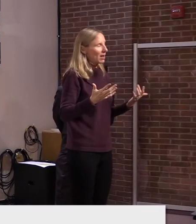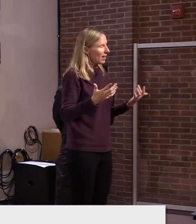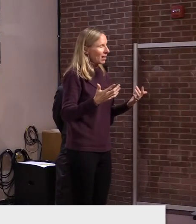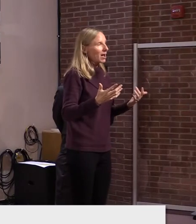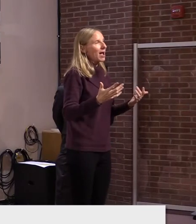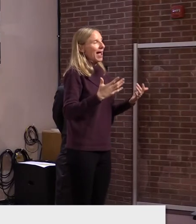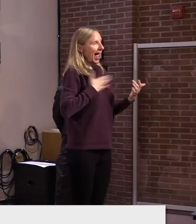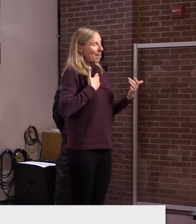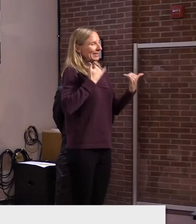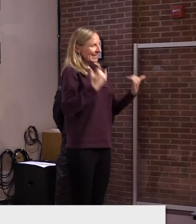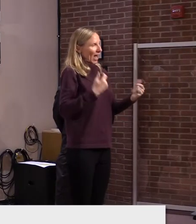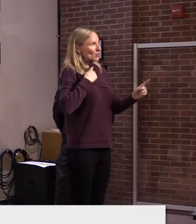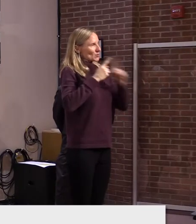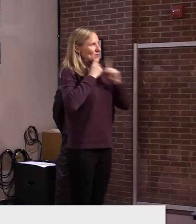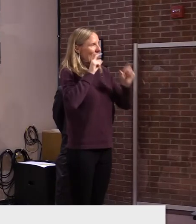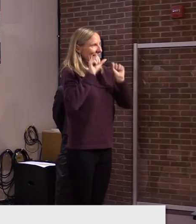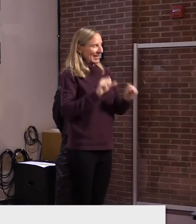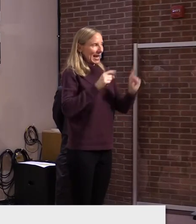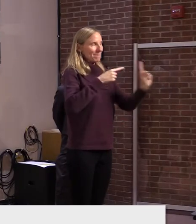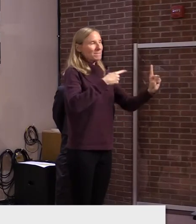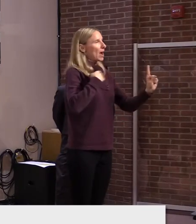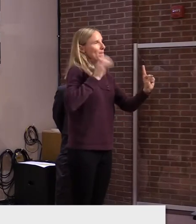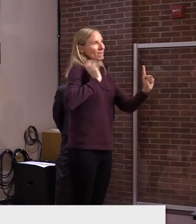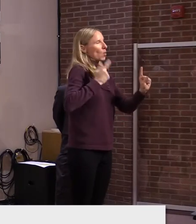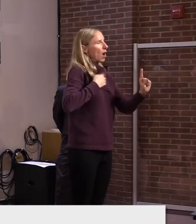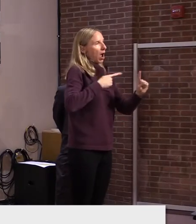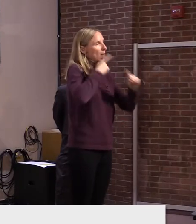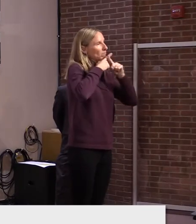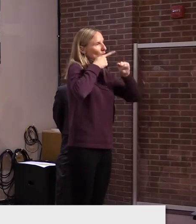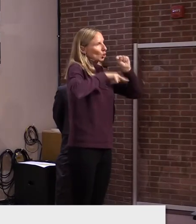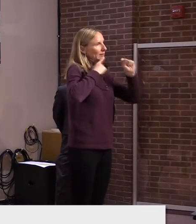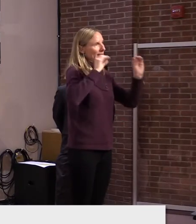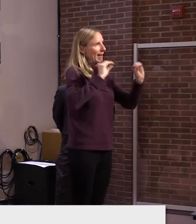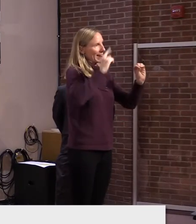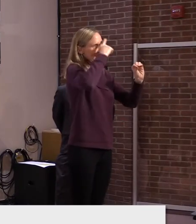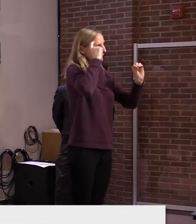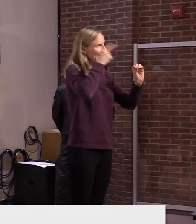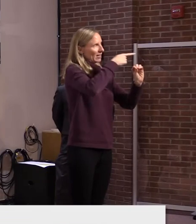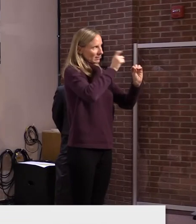but we had to certainly not do anything that would jeopardize that sentencing. That was